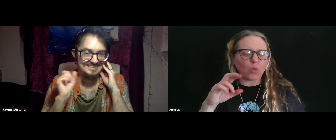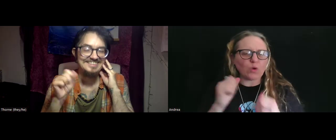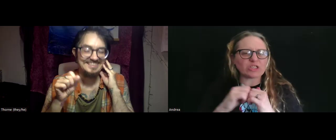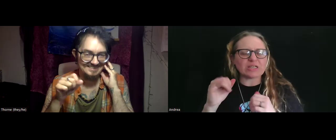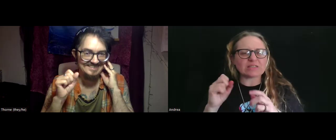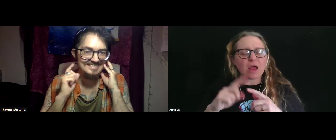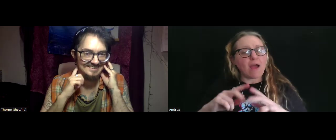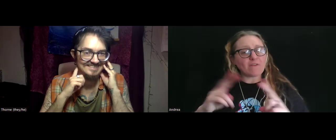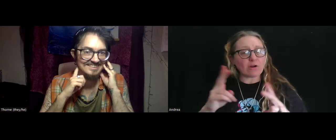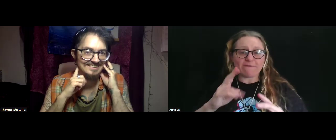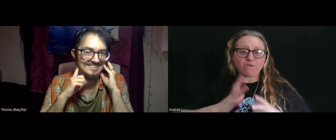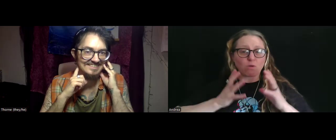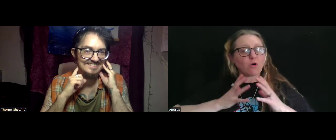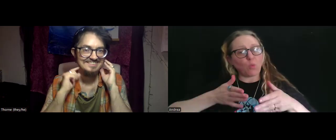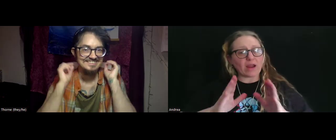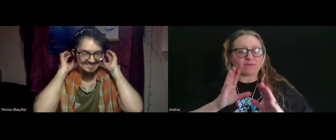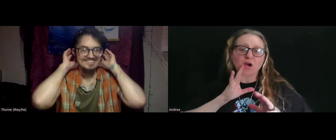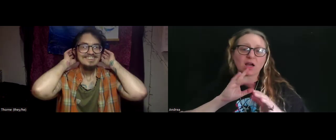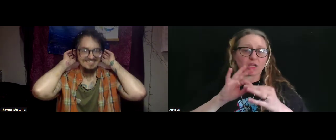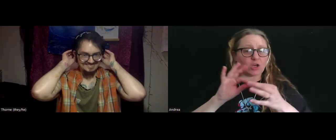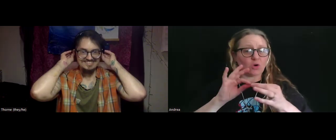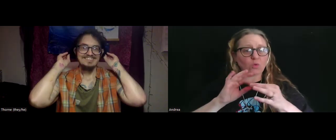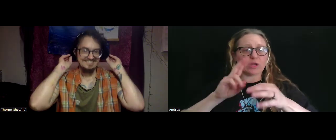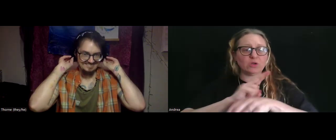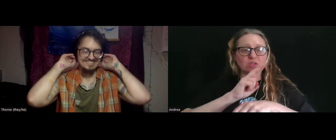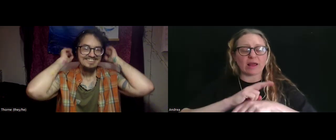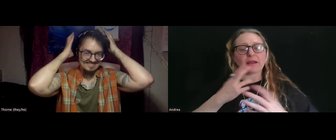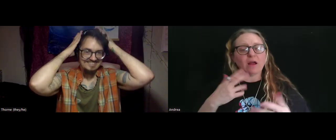which is very formal way of talking. We use like